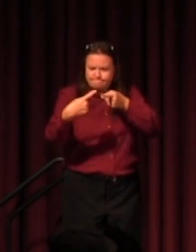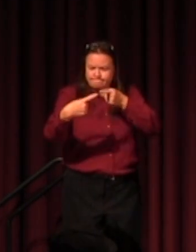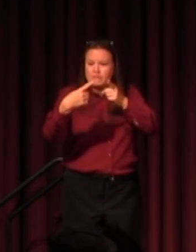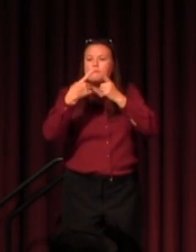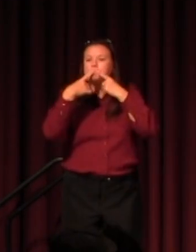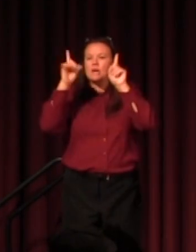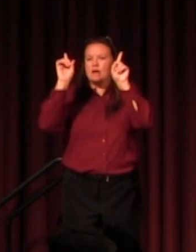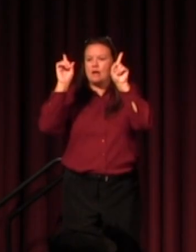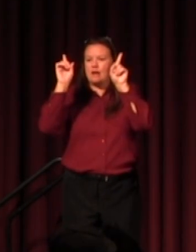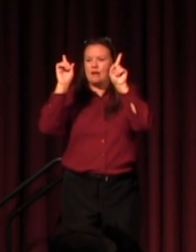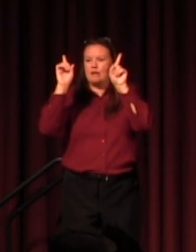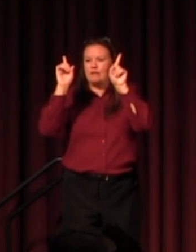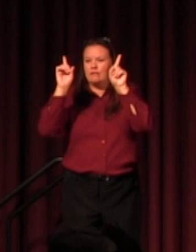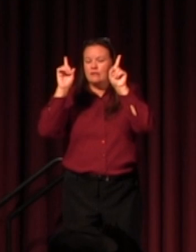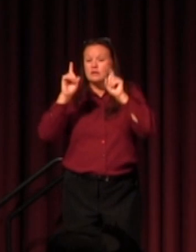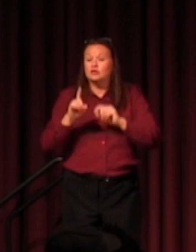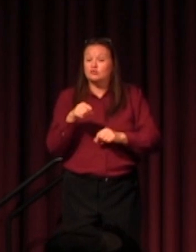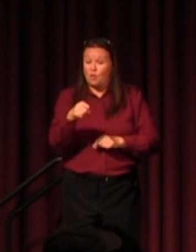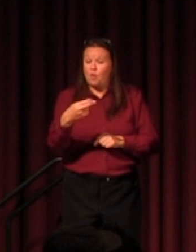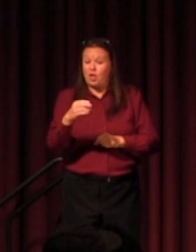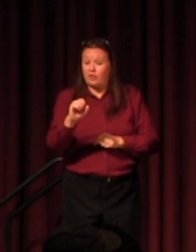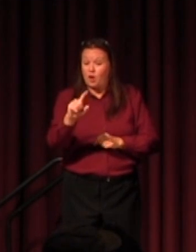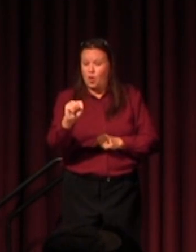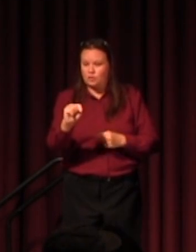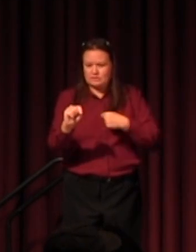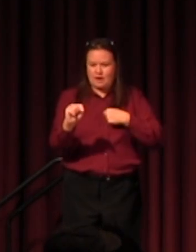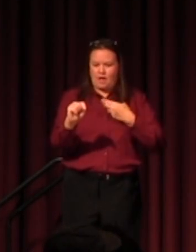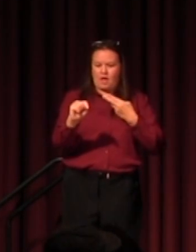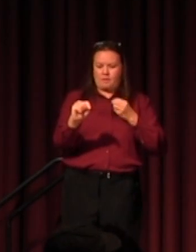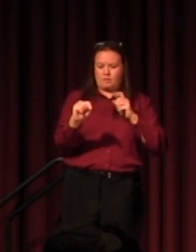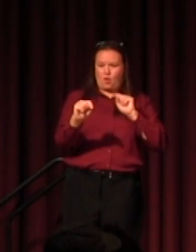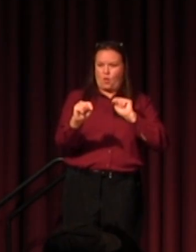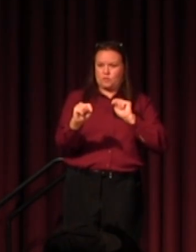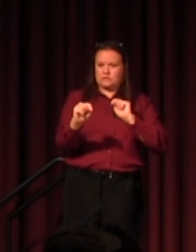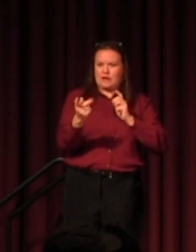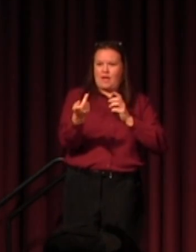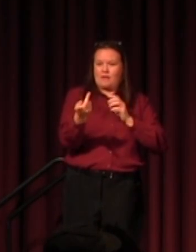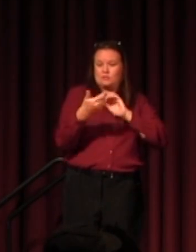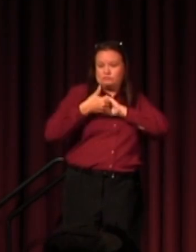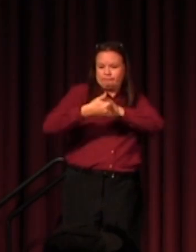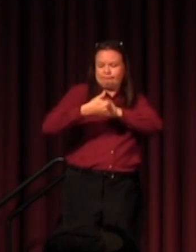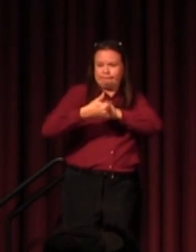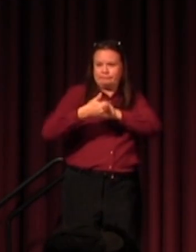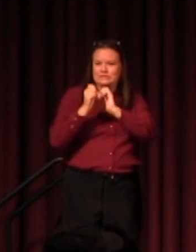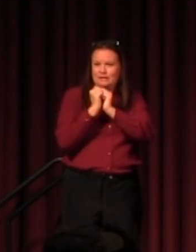Is to be a co-host with them of getting it done.